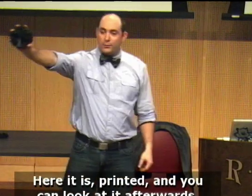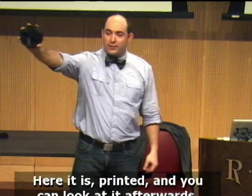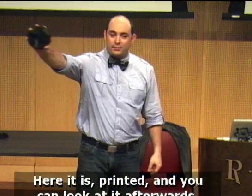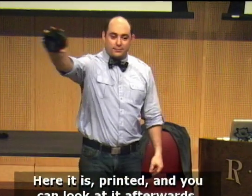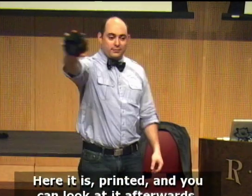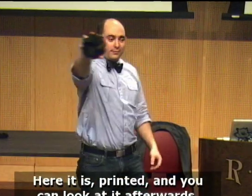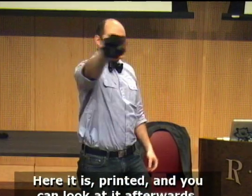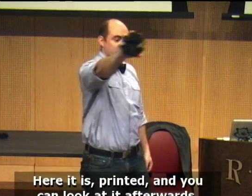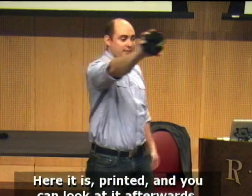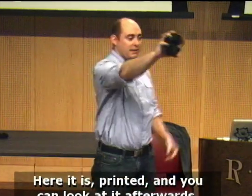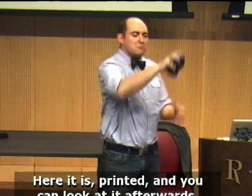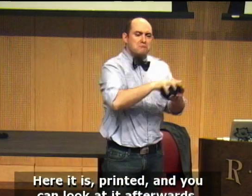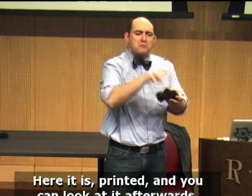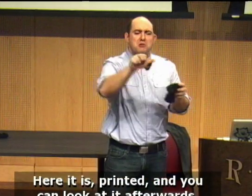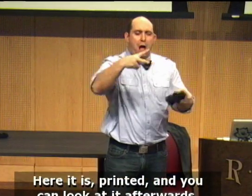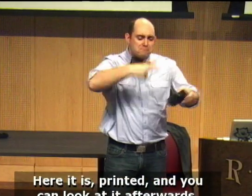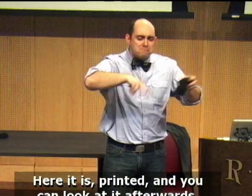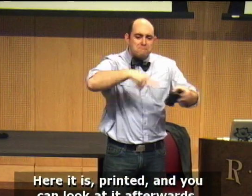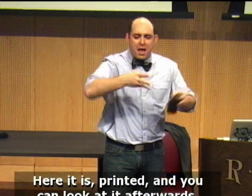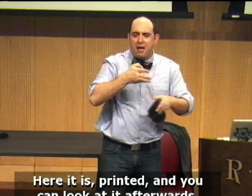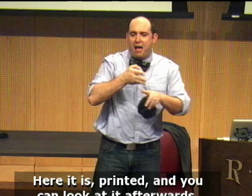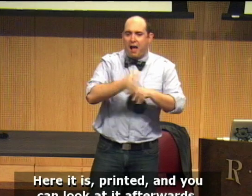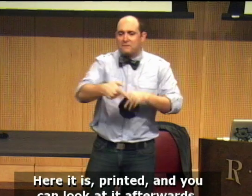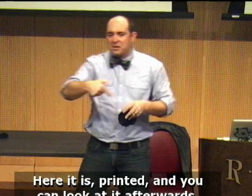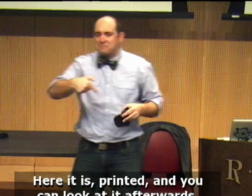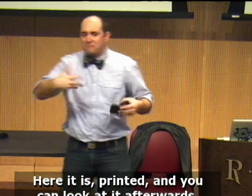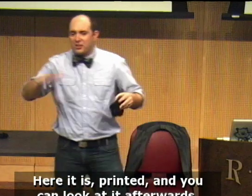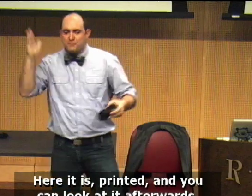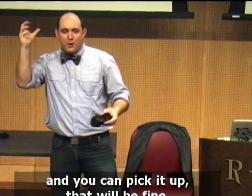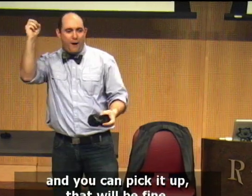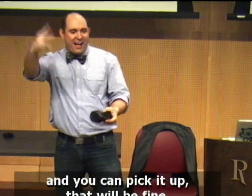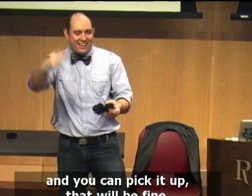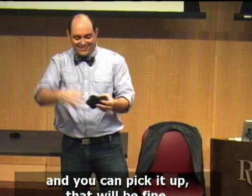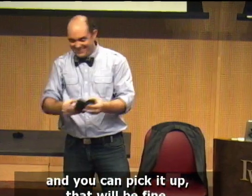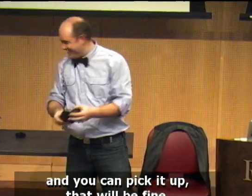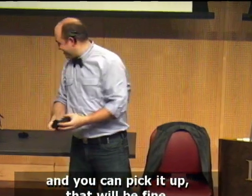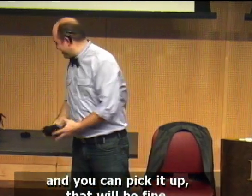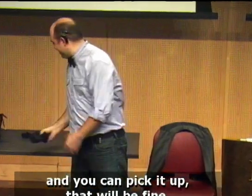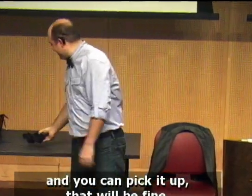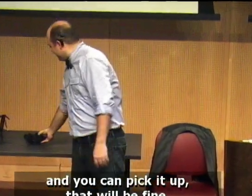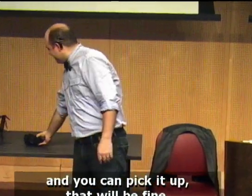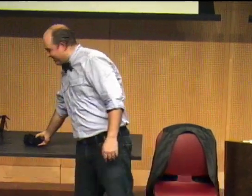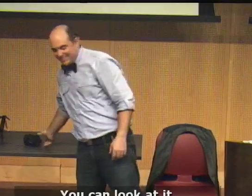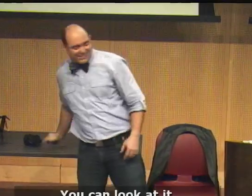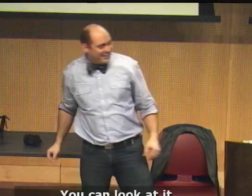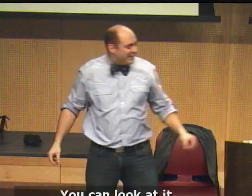is, printed, and you can look at it afterwards, and you can pick it up. That will be fine. You can look at it.